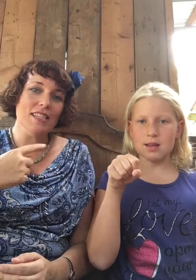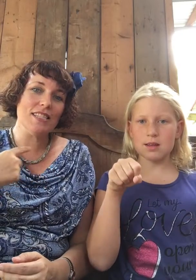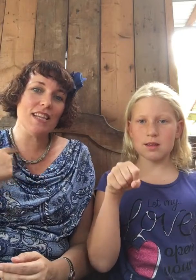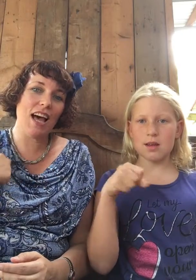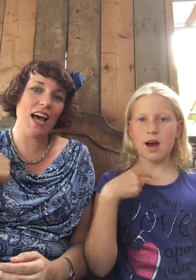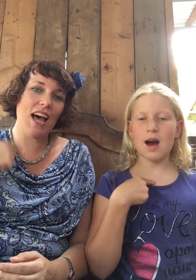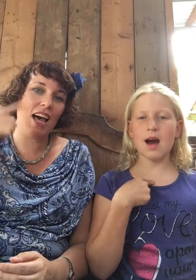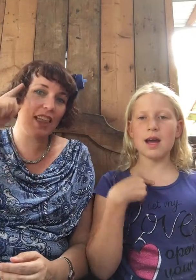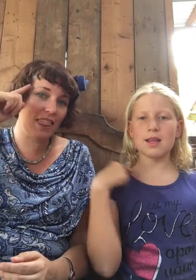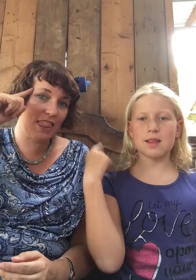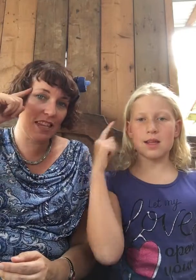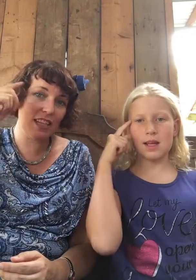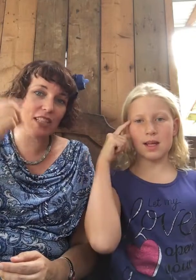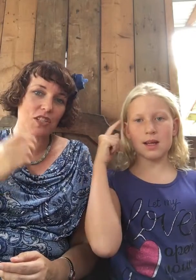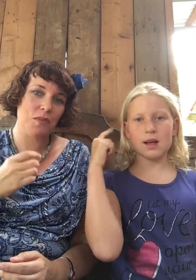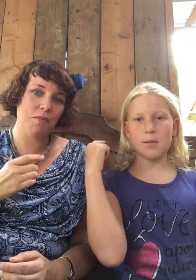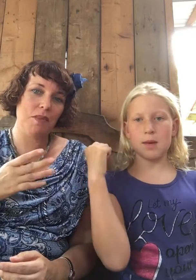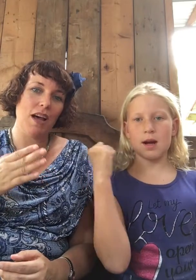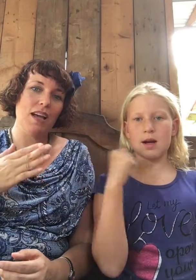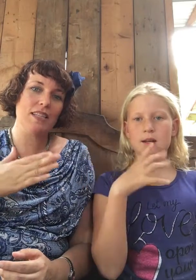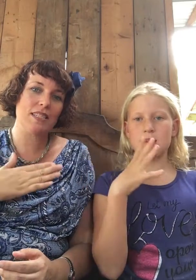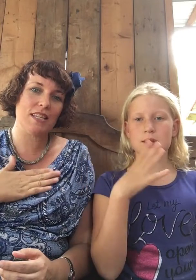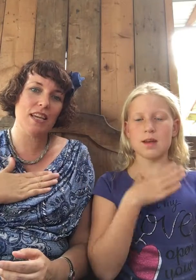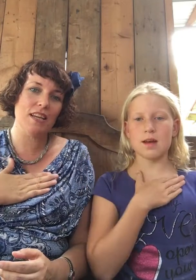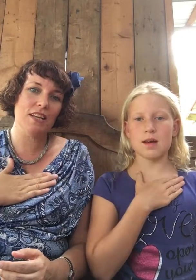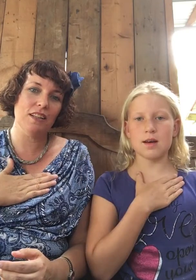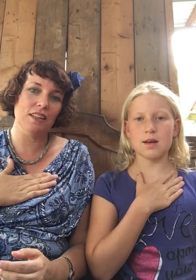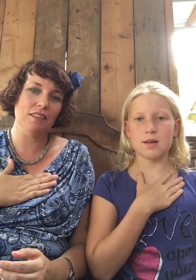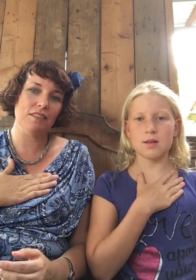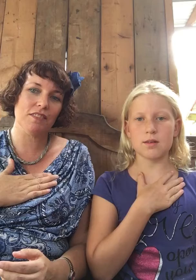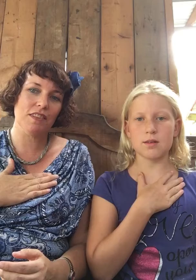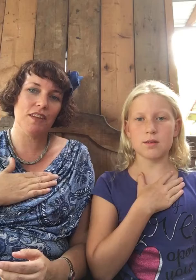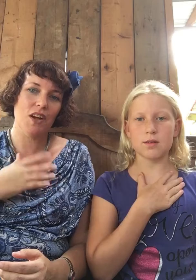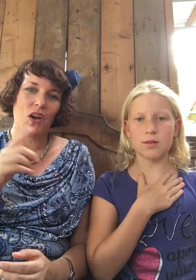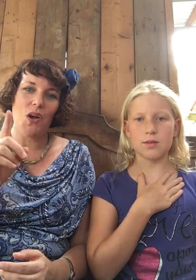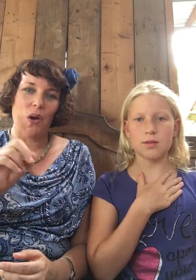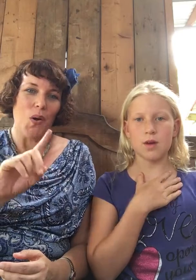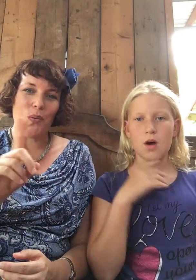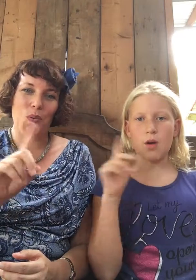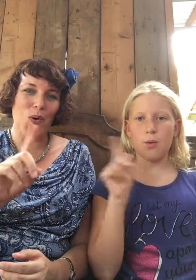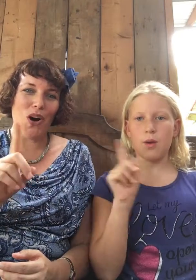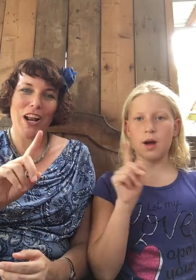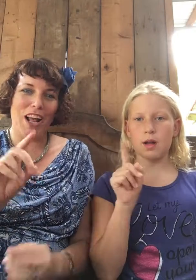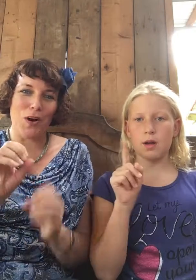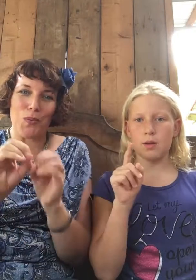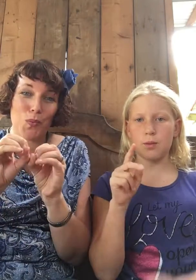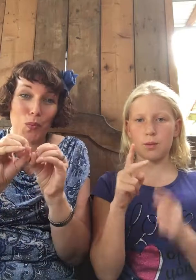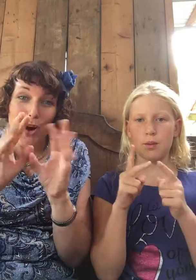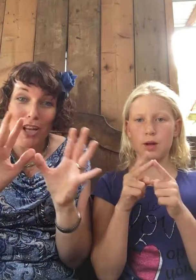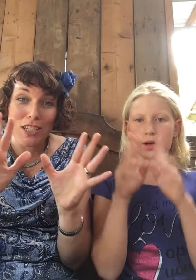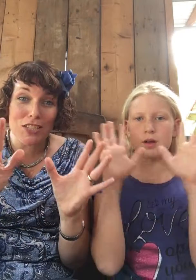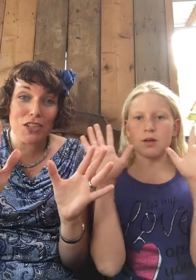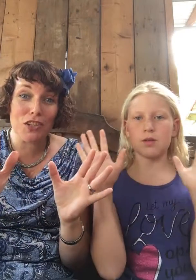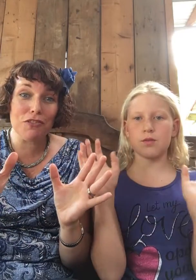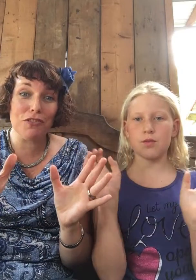Yes, I think to myself, what a wonderful world.